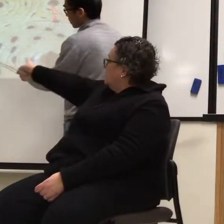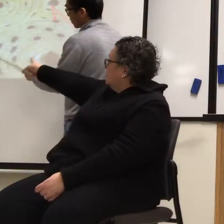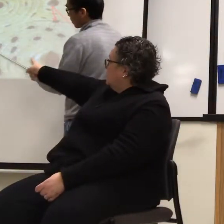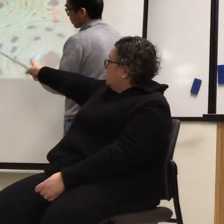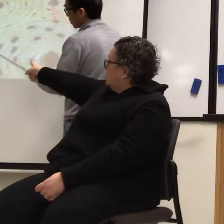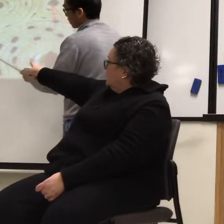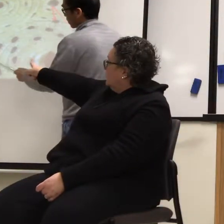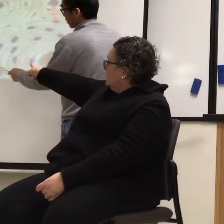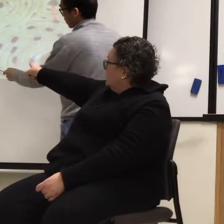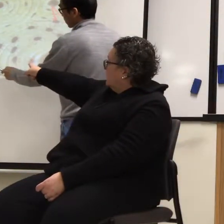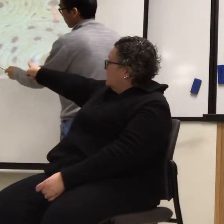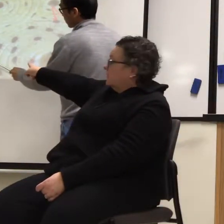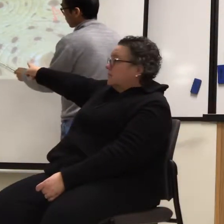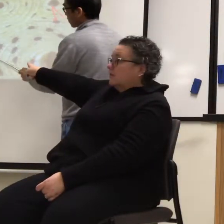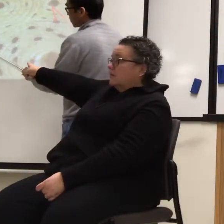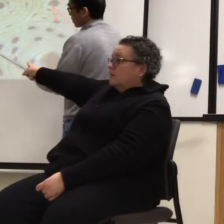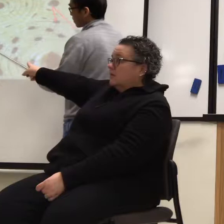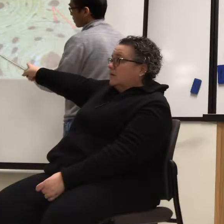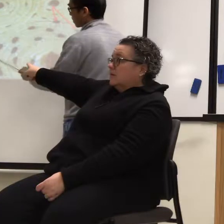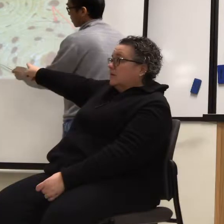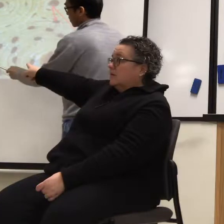This right there.